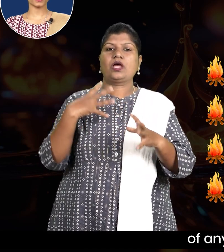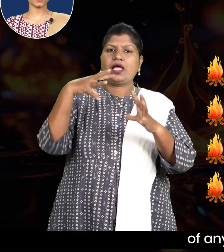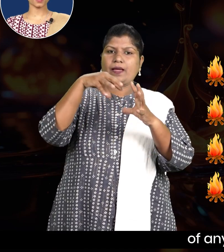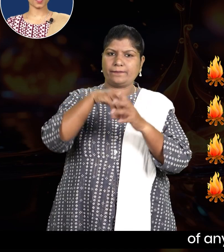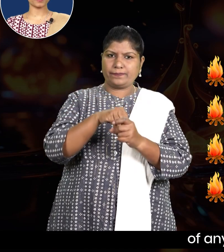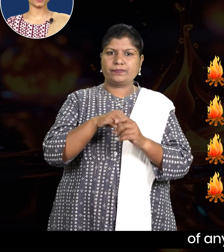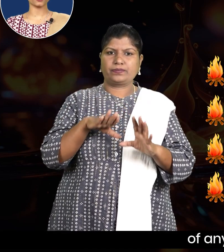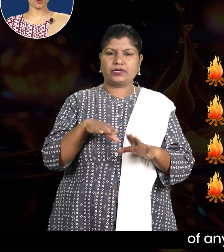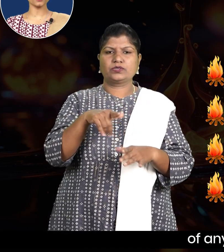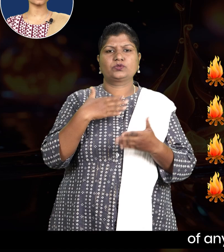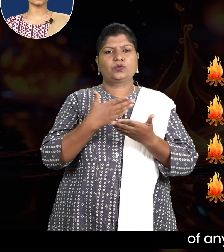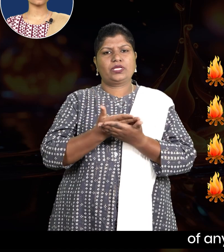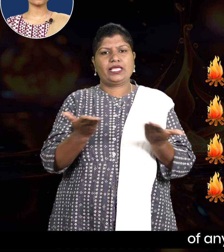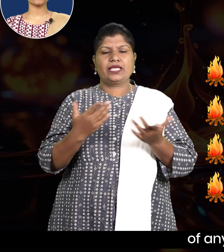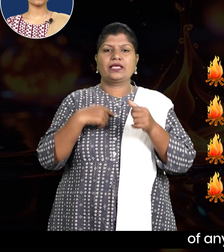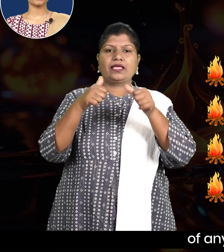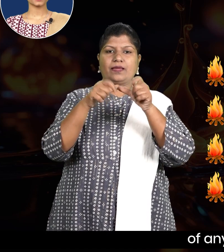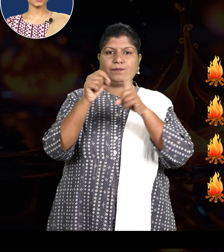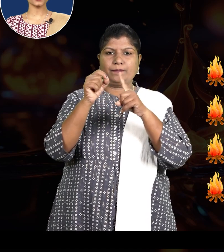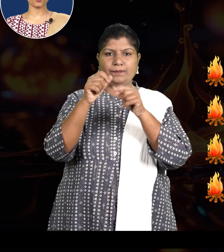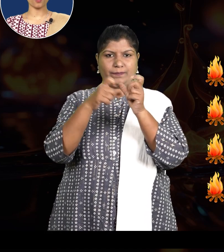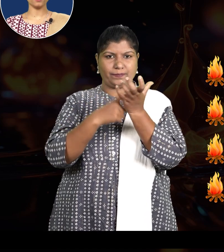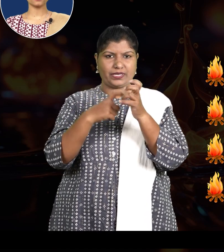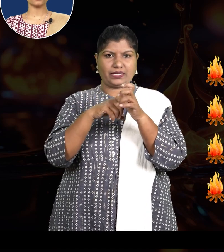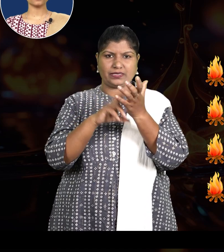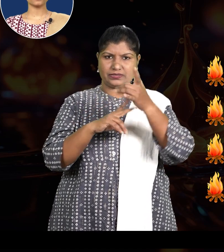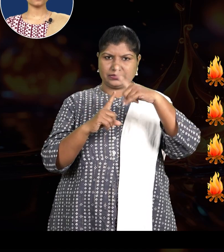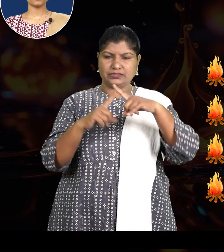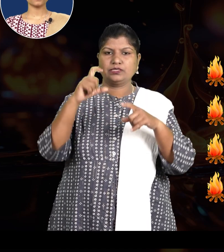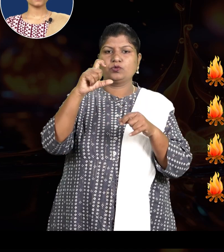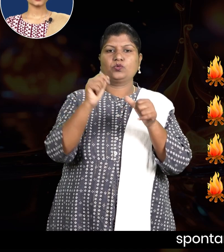of any apparent cause is called